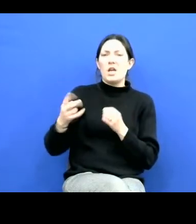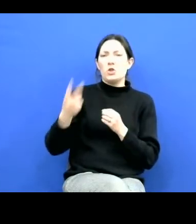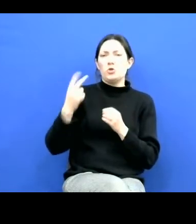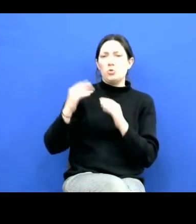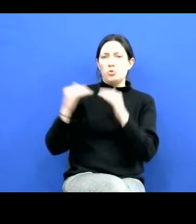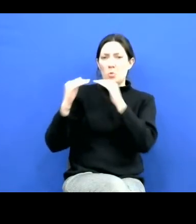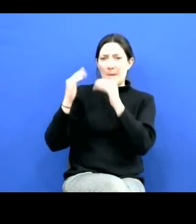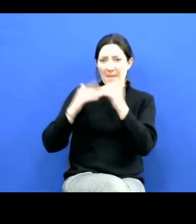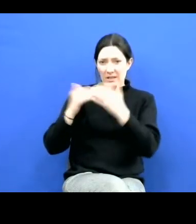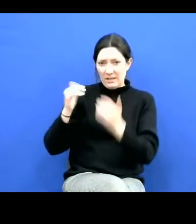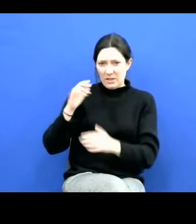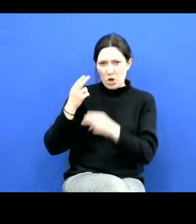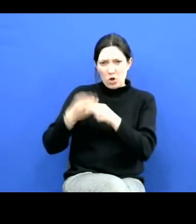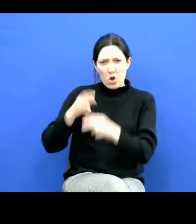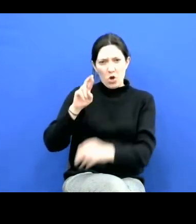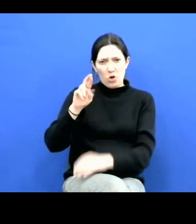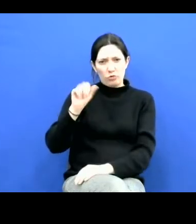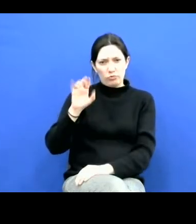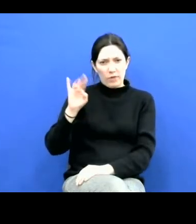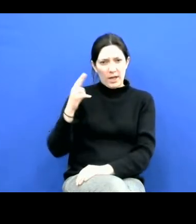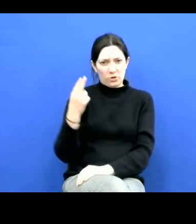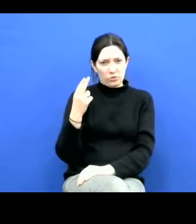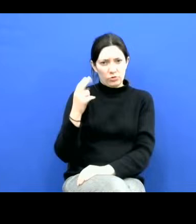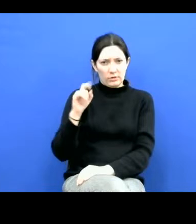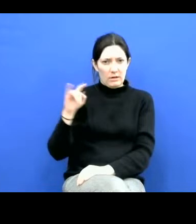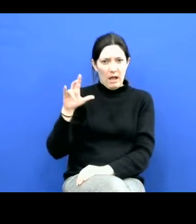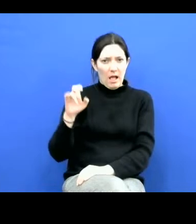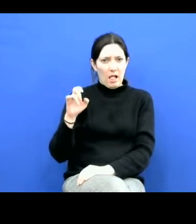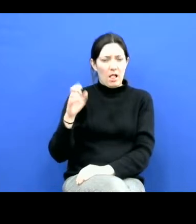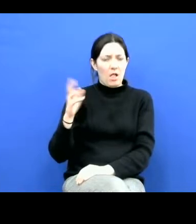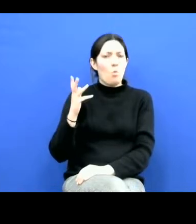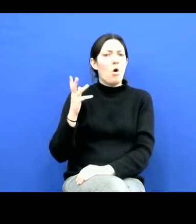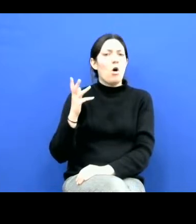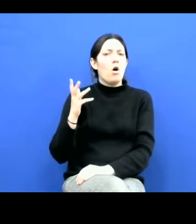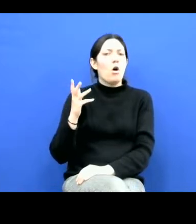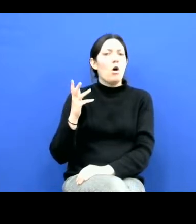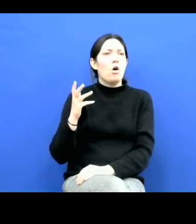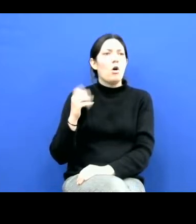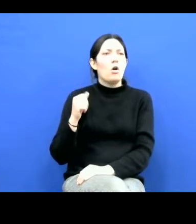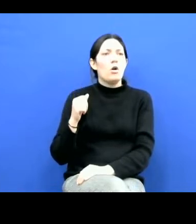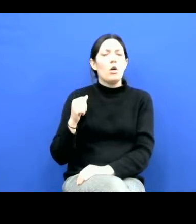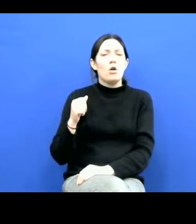they? John, are these- The eight To the end or, small units, you can just answer the question.